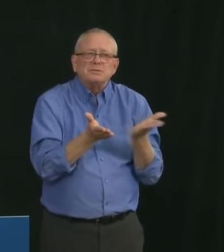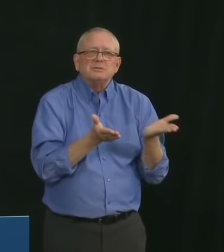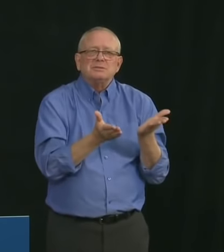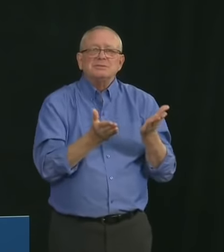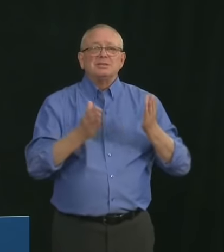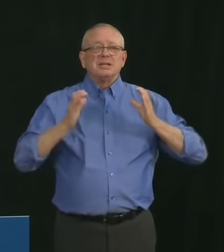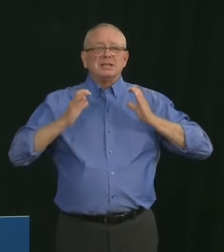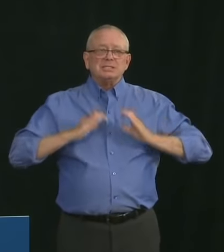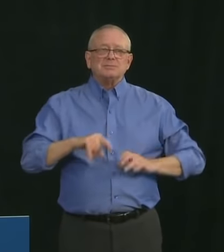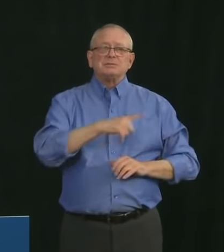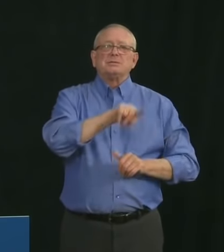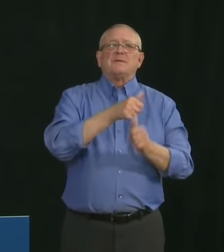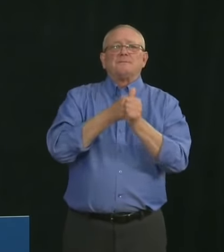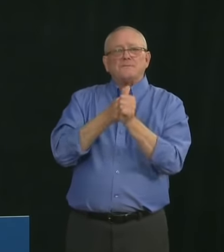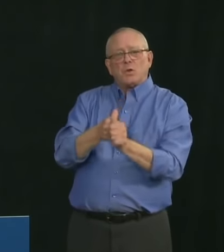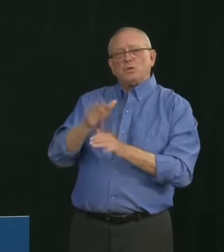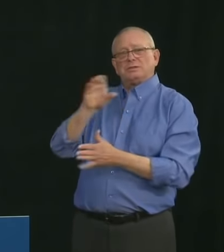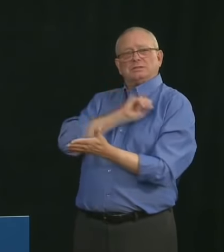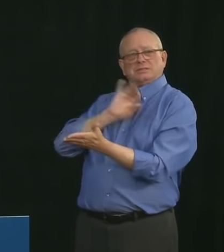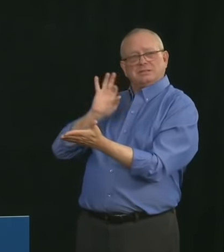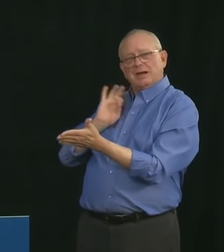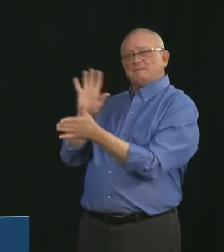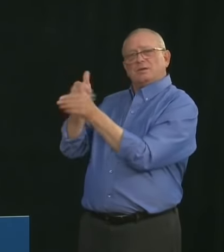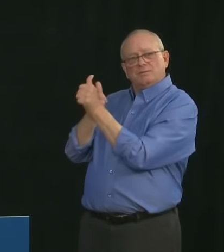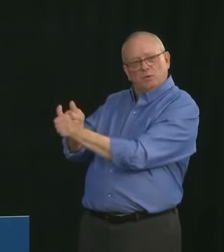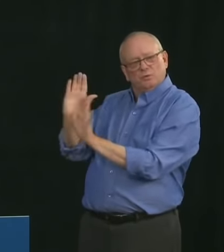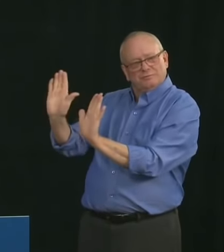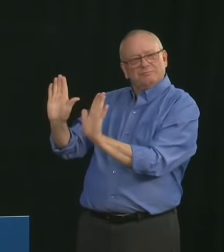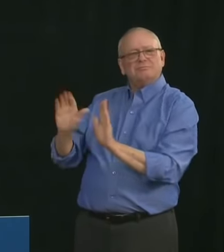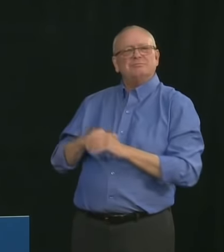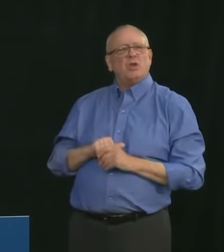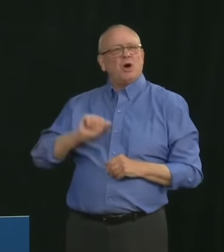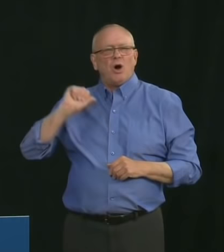together. Operator, can you put through the next caller, please?